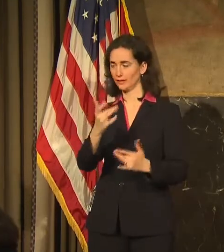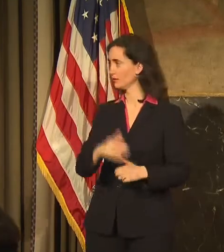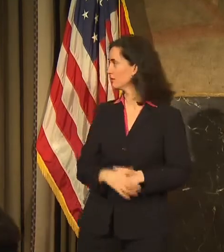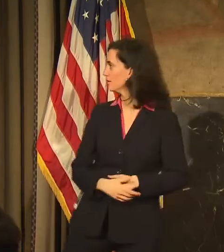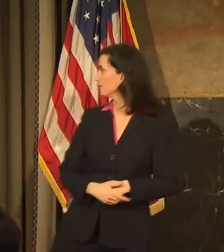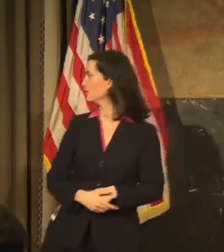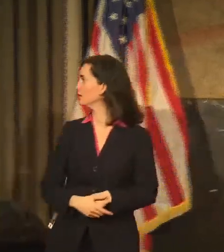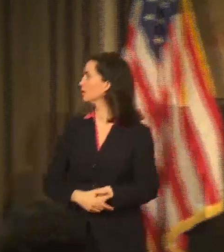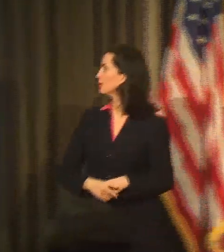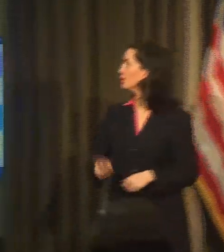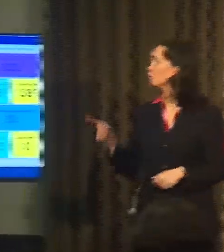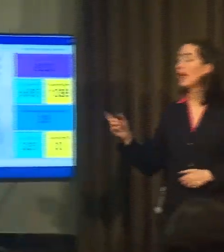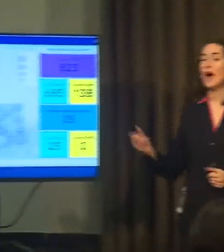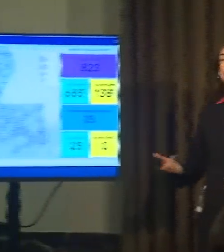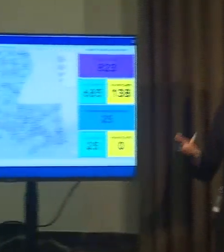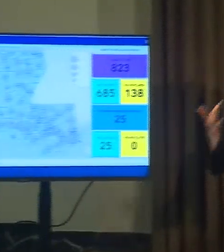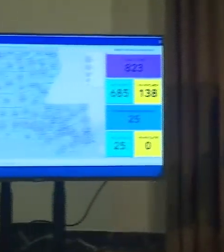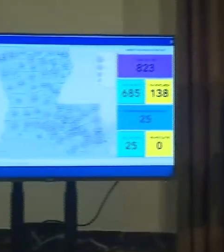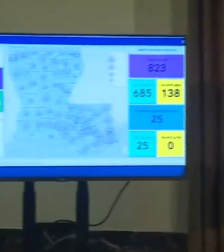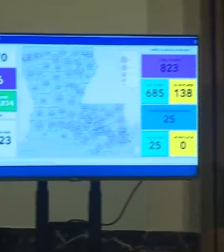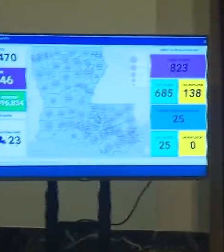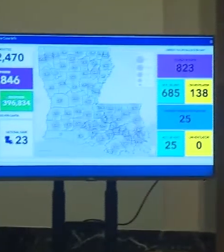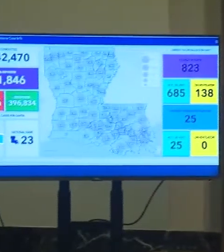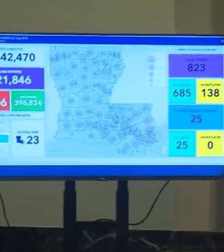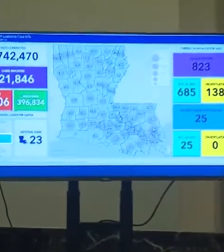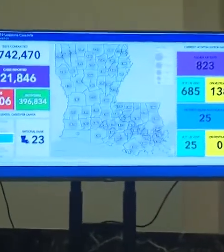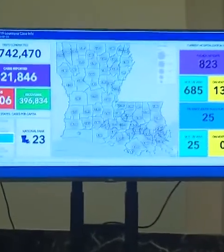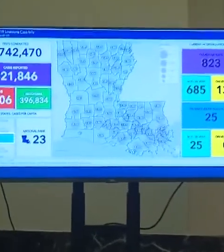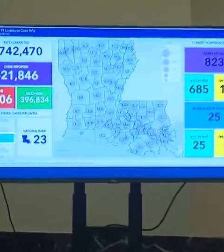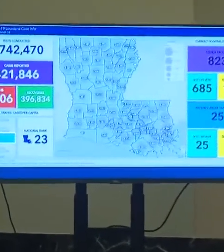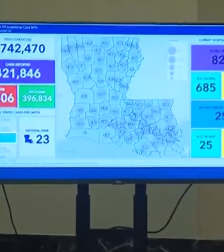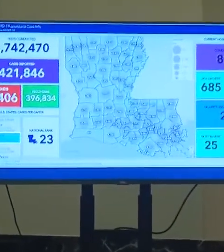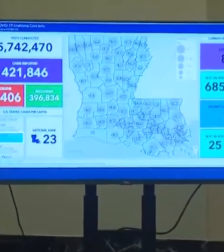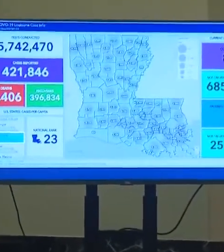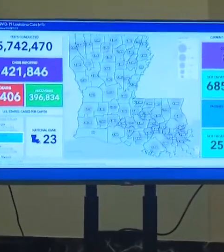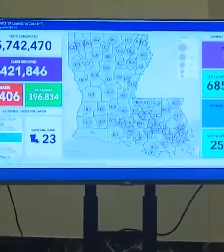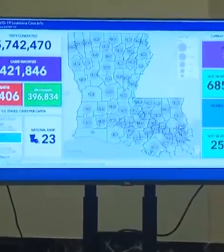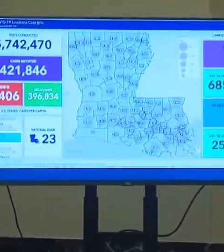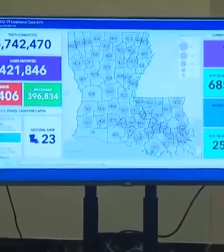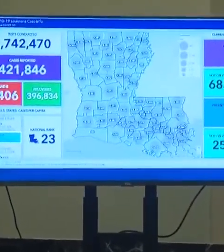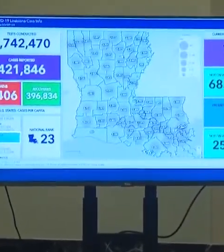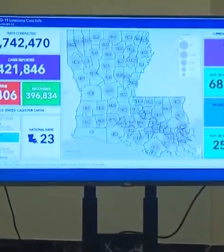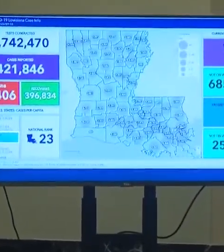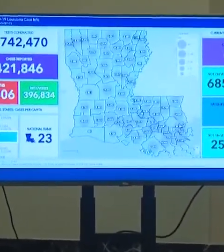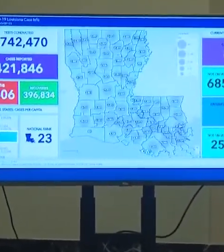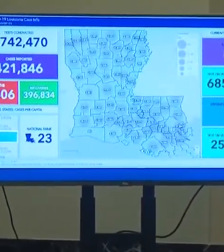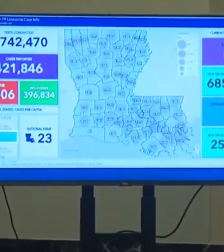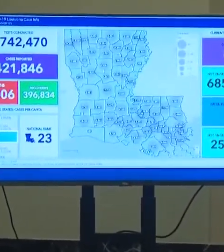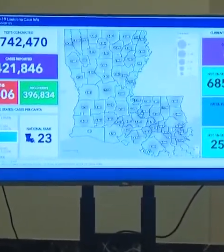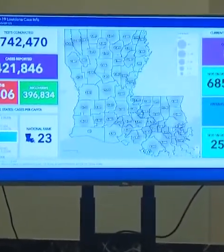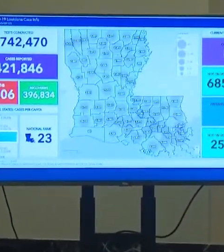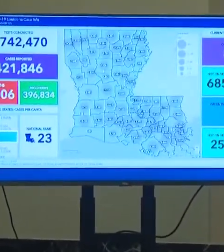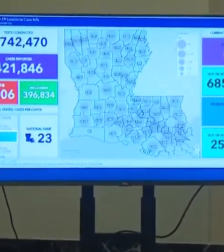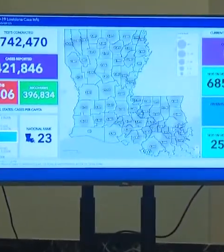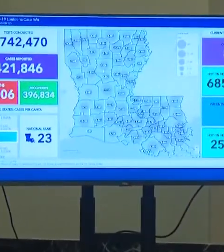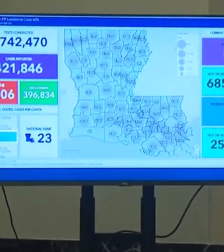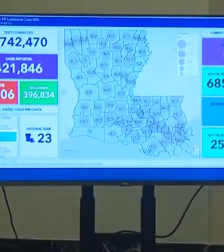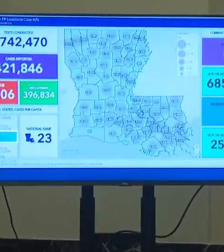14,338 tests. Very sadly, we're reporting 15 additional deaths. We're now at